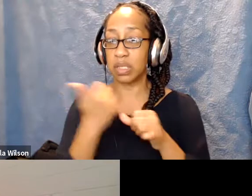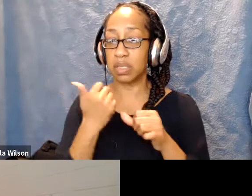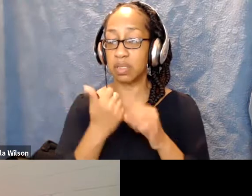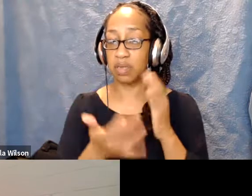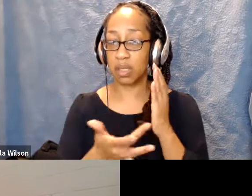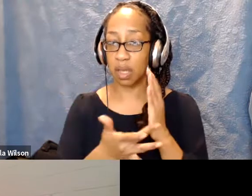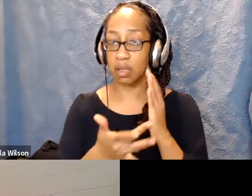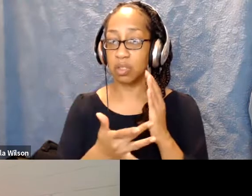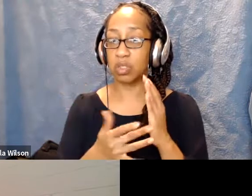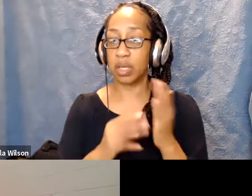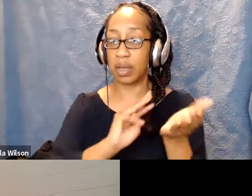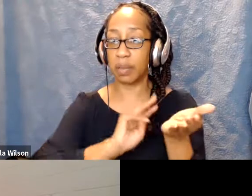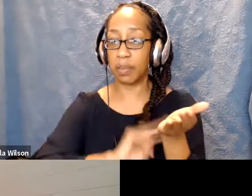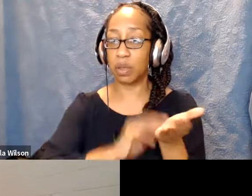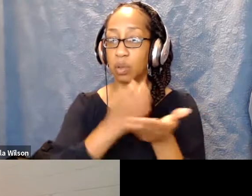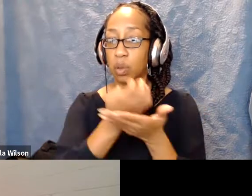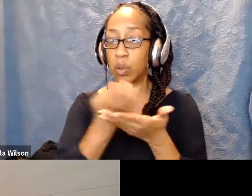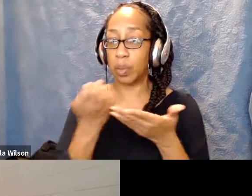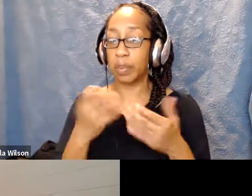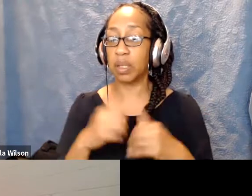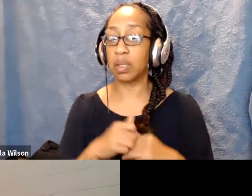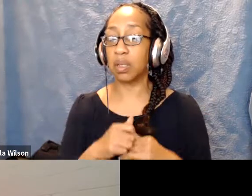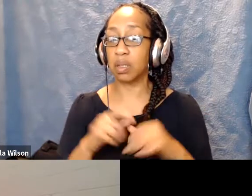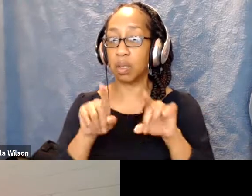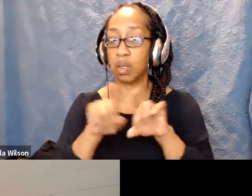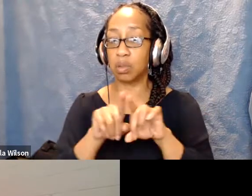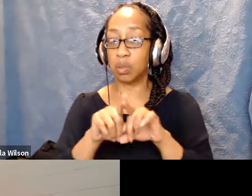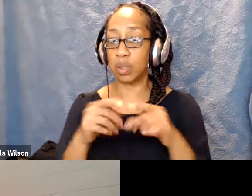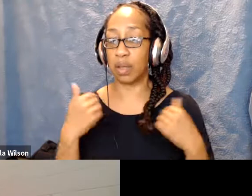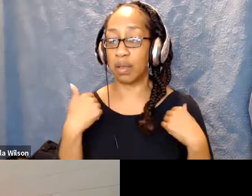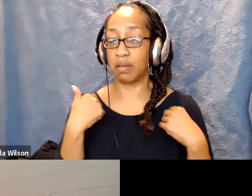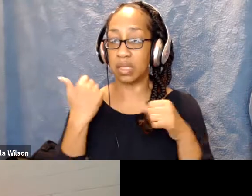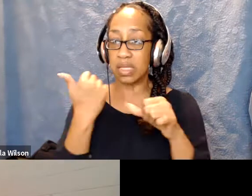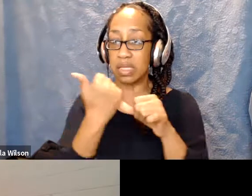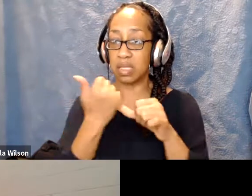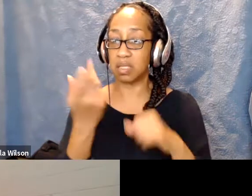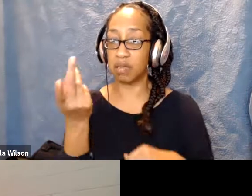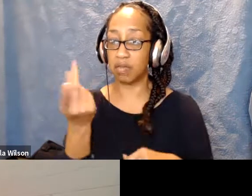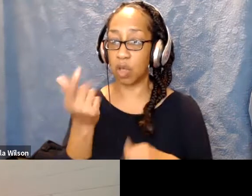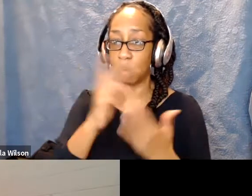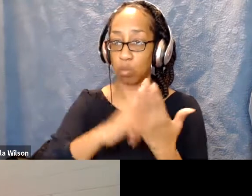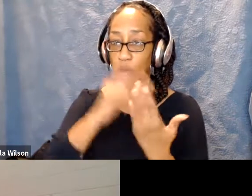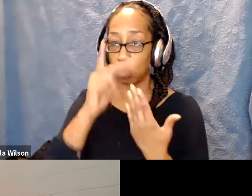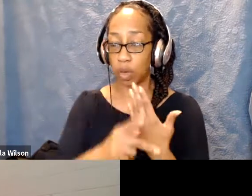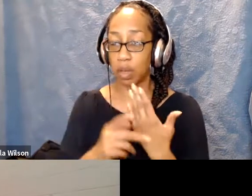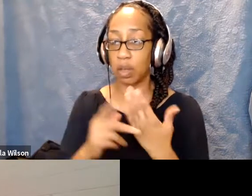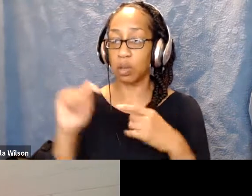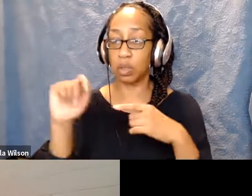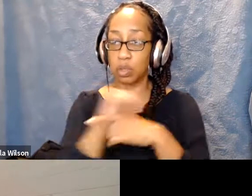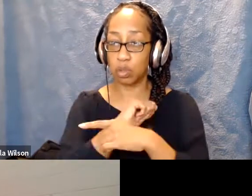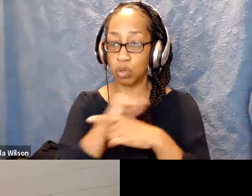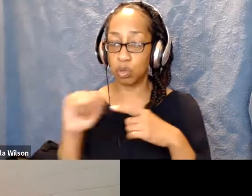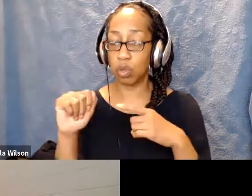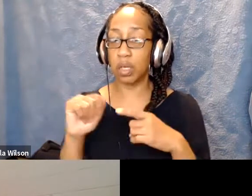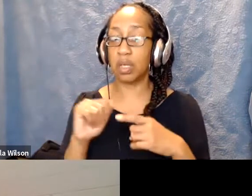equipment. We have an assistance dog program where we train service therapy and school therapy